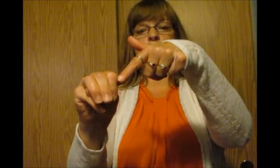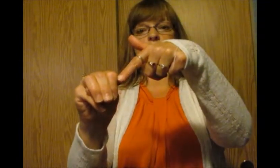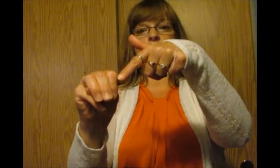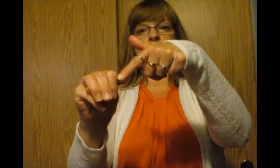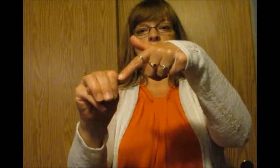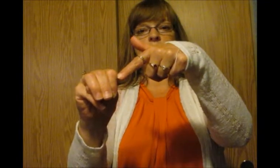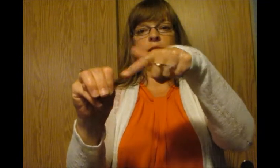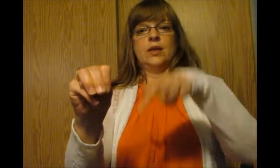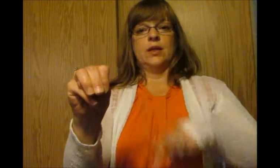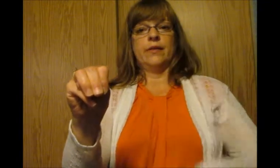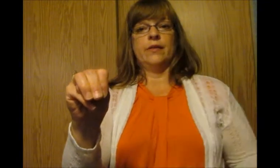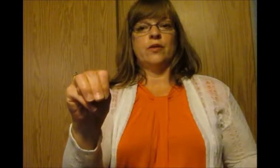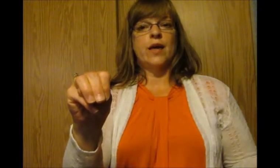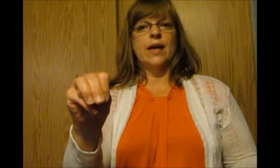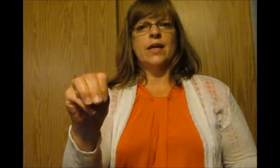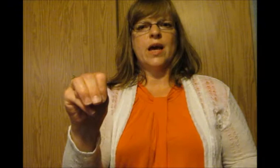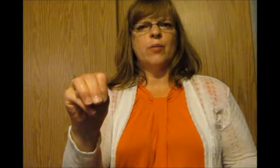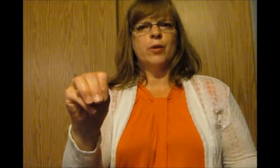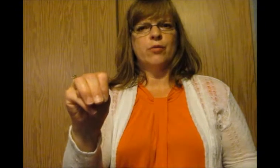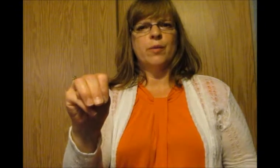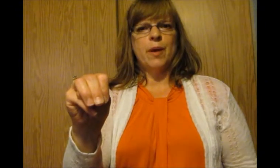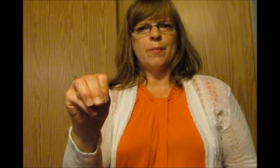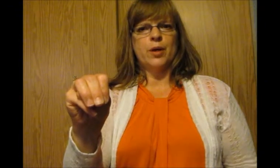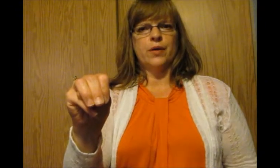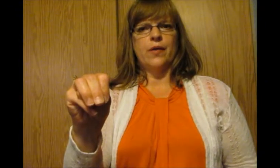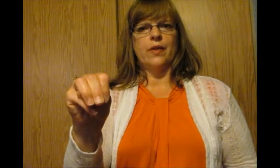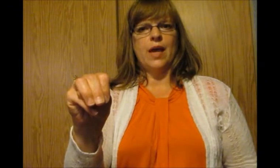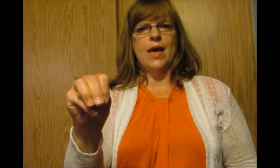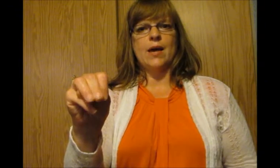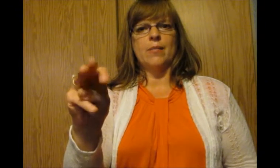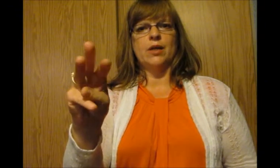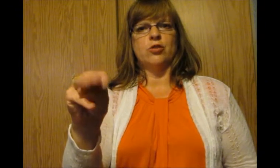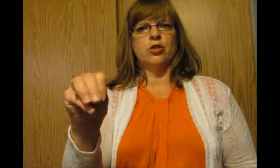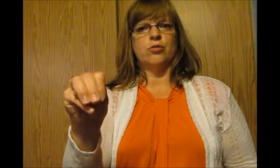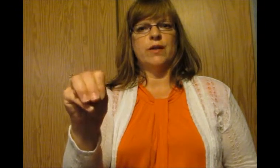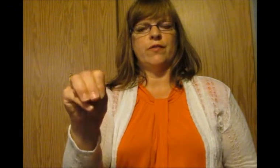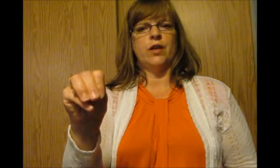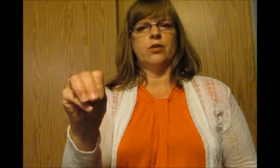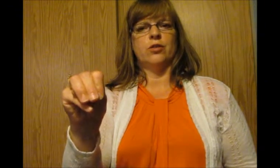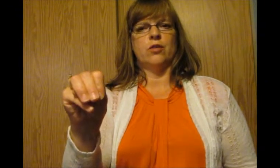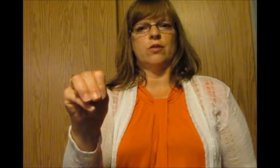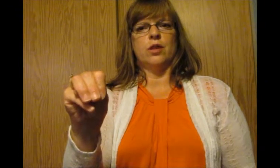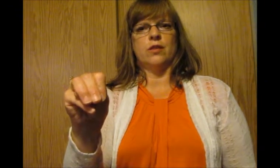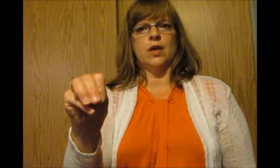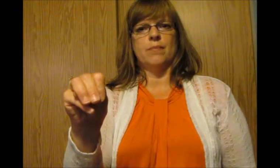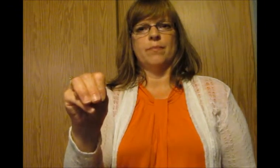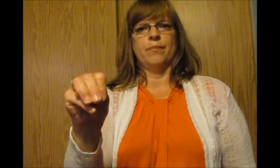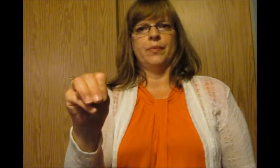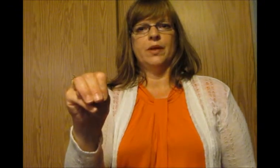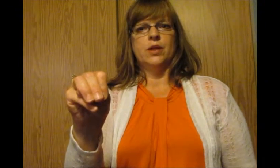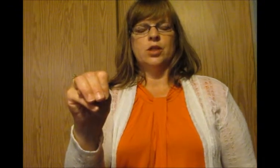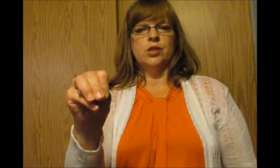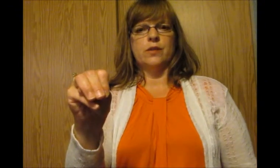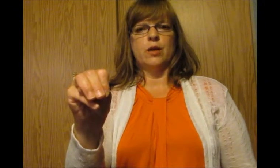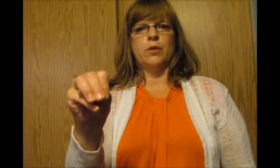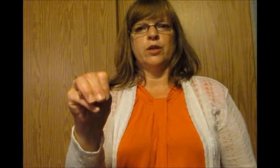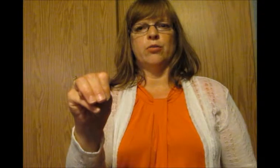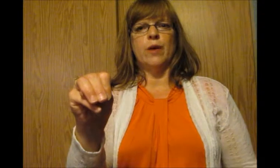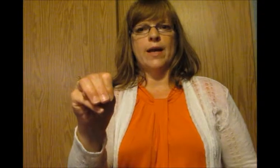humps. So that can help you remember that the M is 3 fingers over the thumb. Just like when you're writing